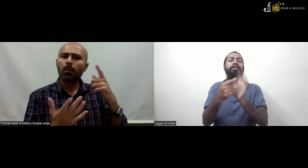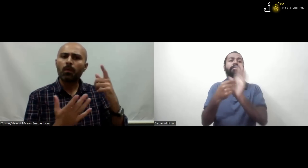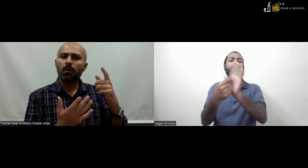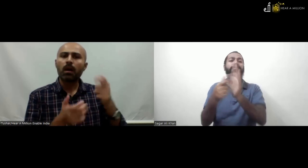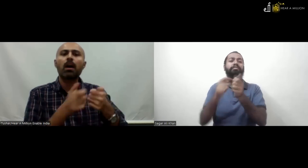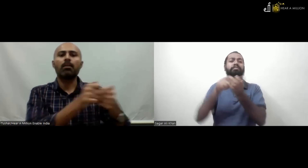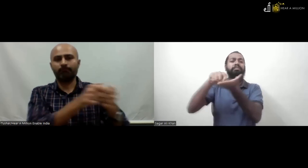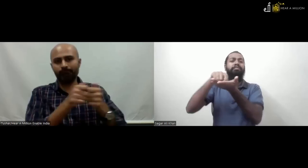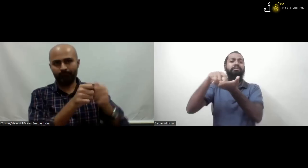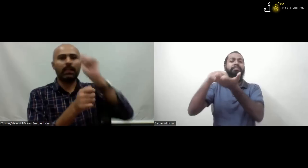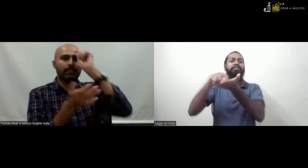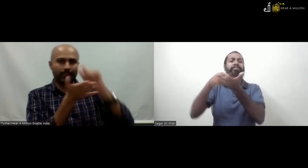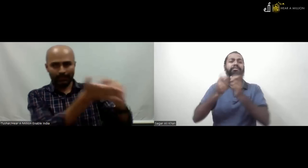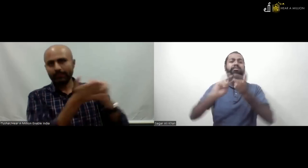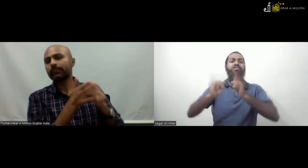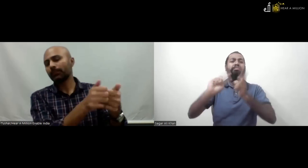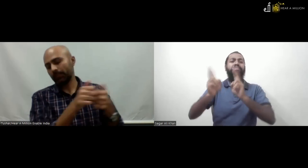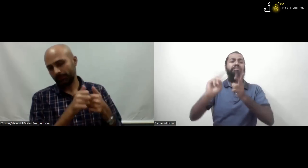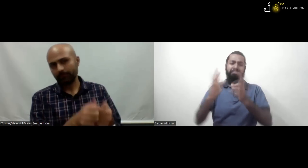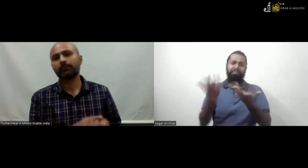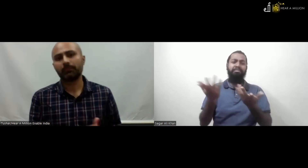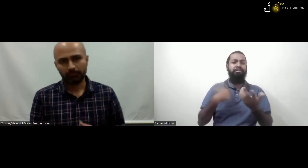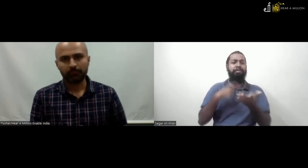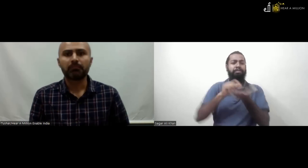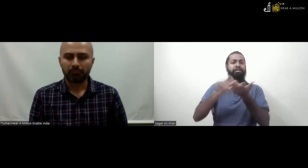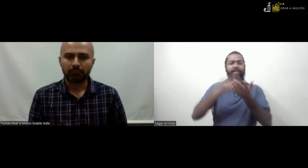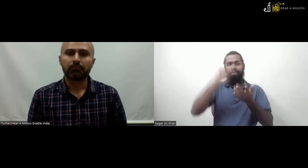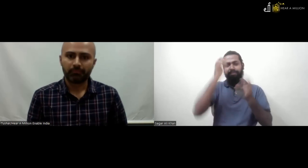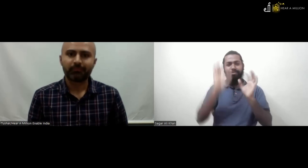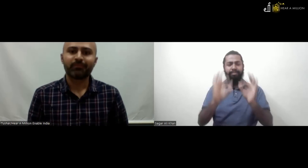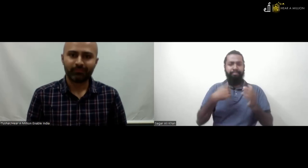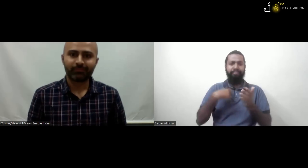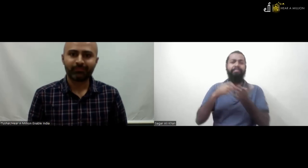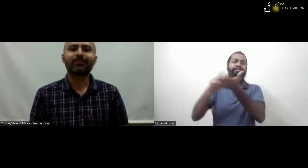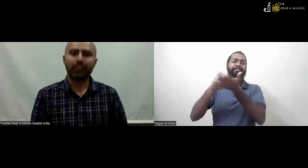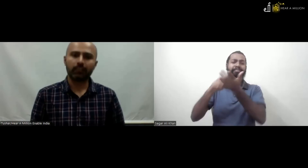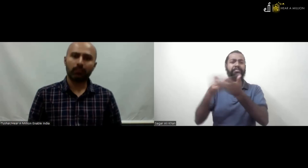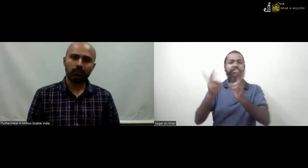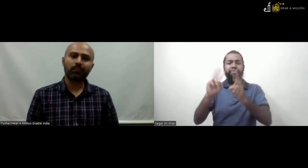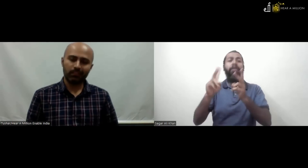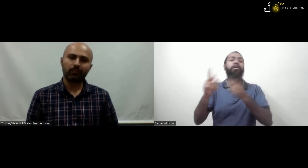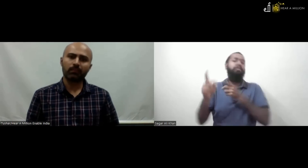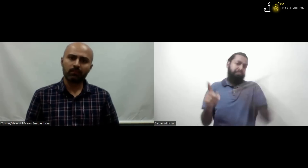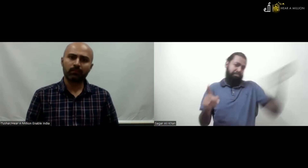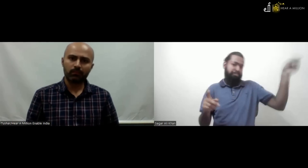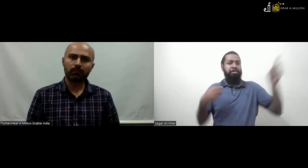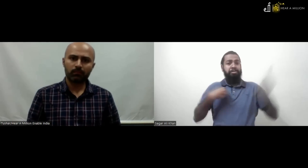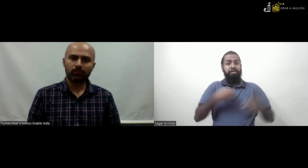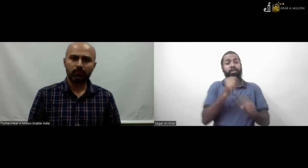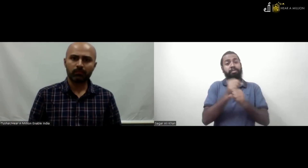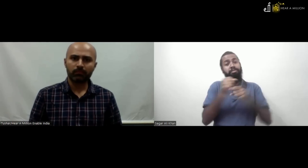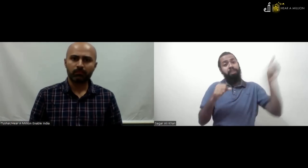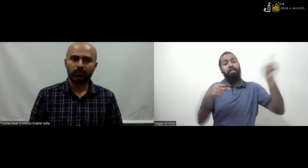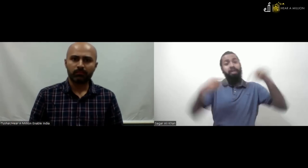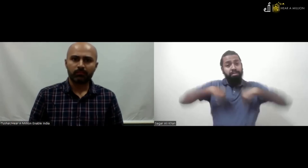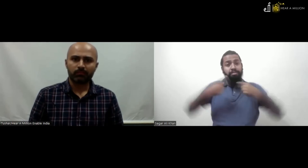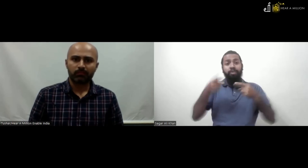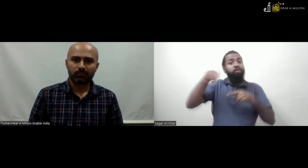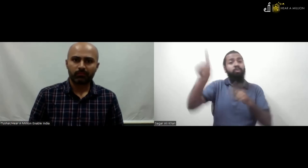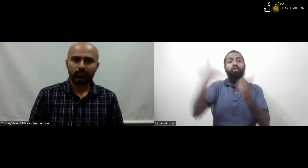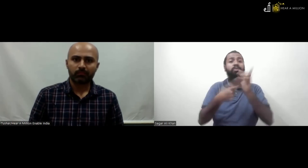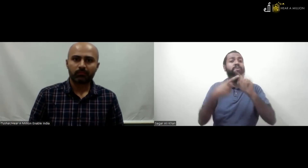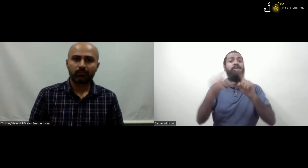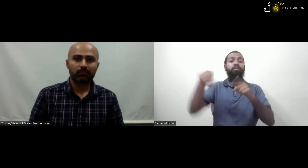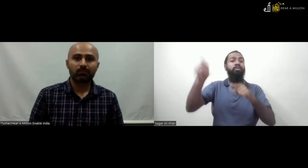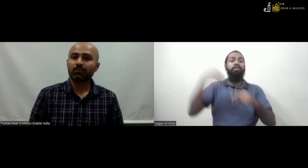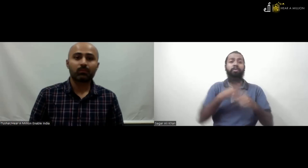But then you have to go for the license. And I communicated with them in English. And I was